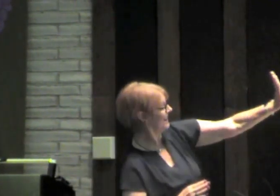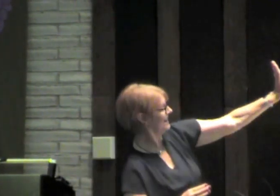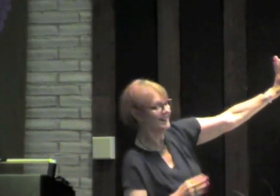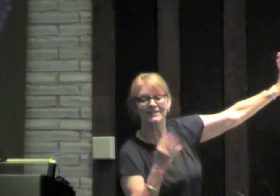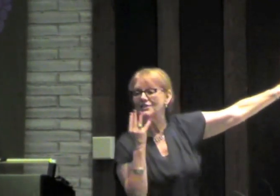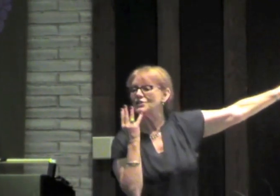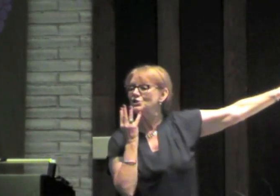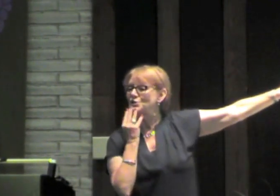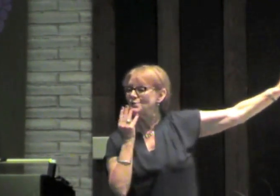cover myself.